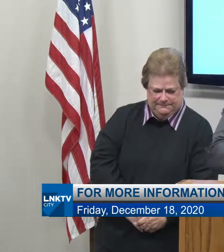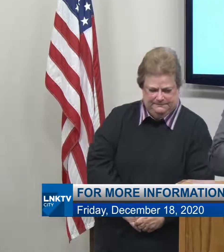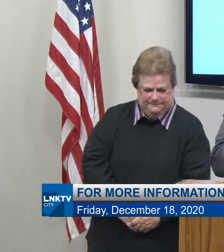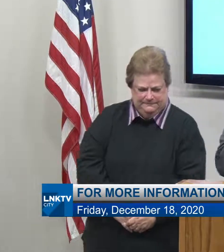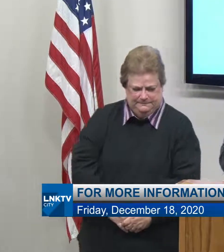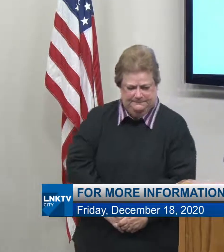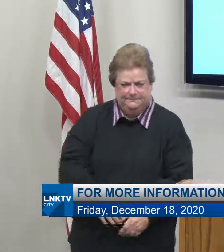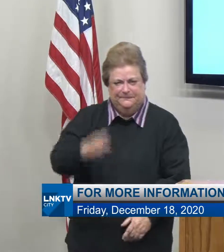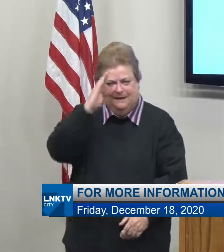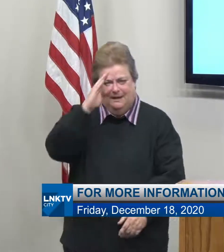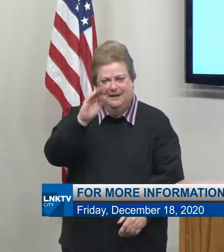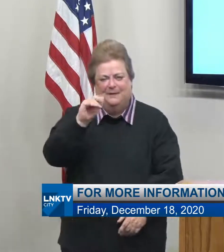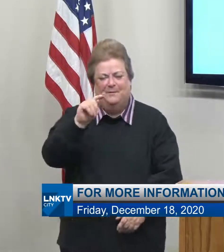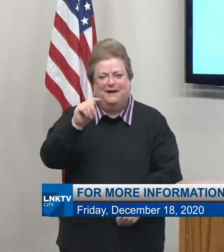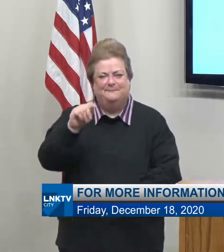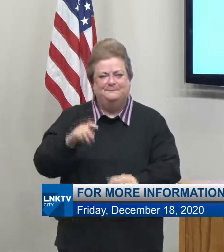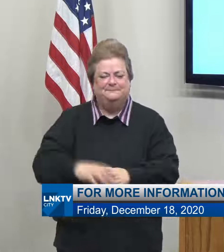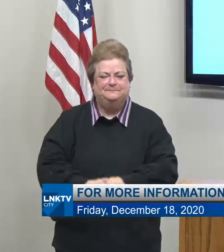Hi, Matt.